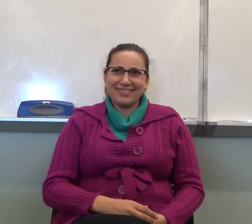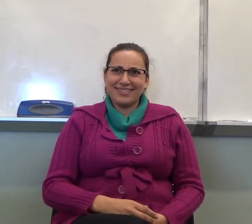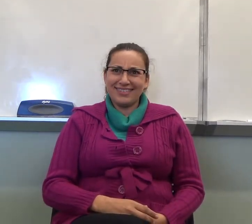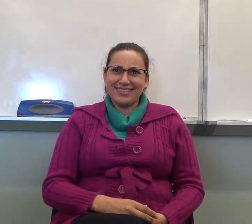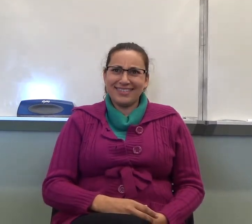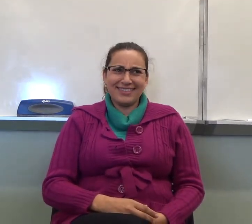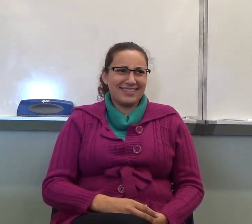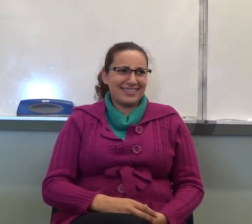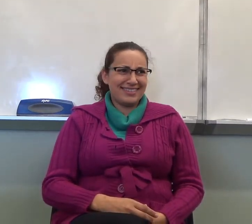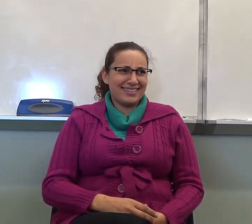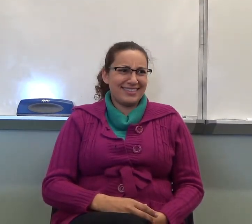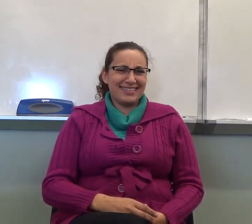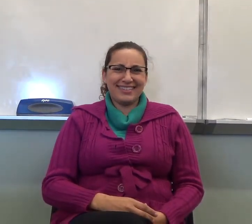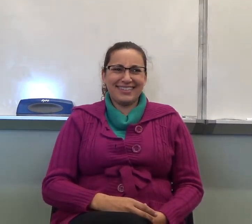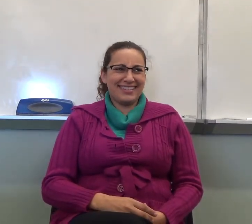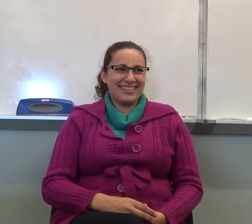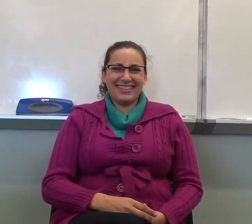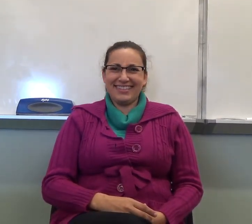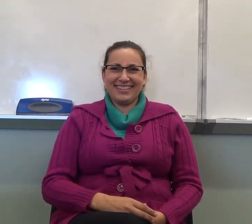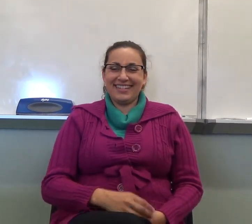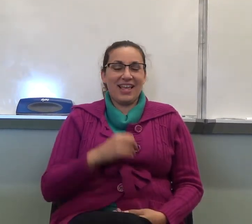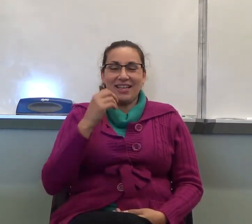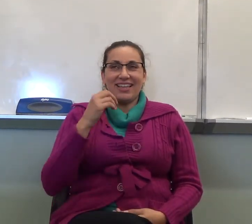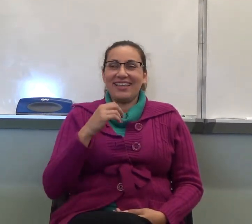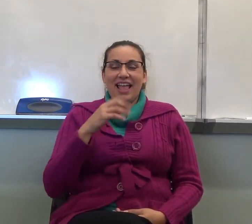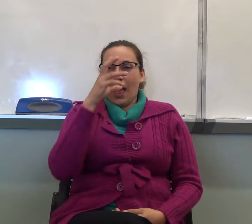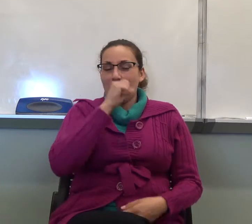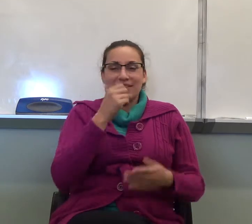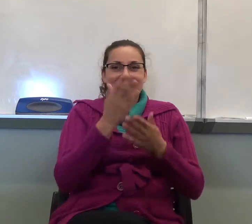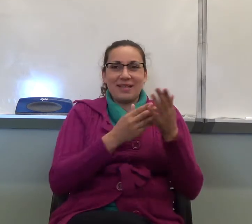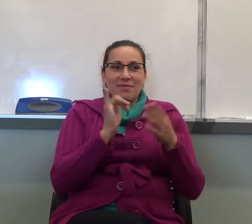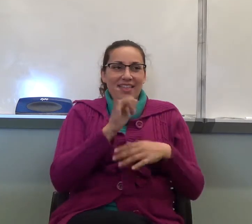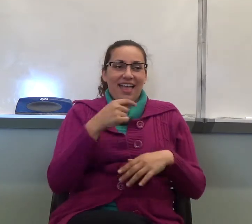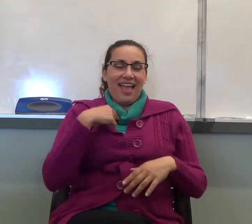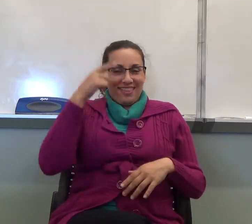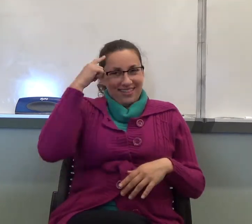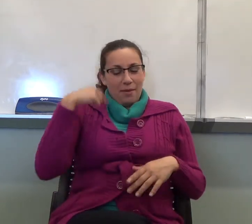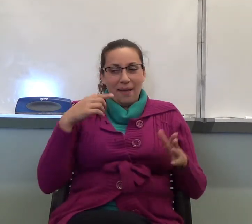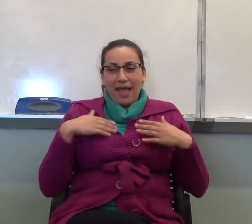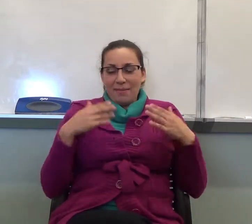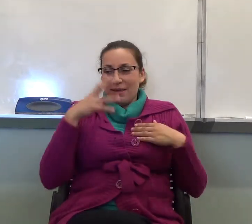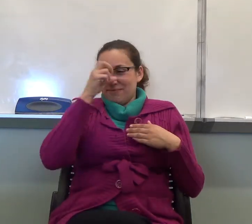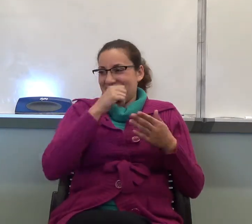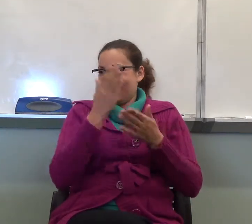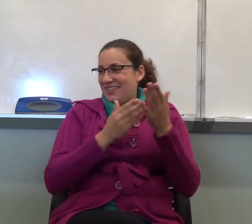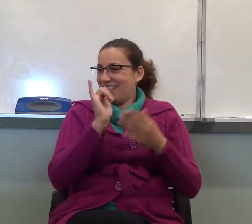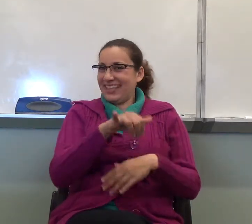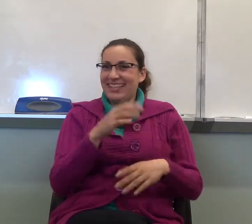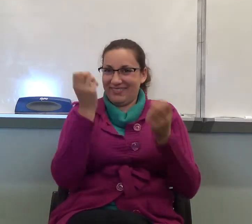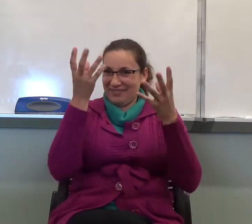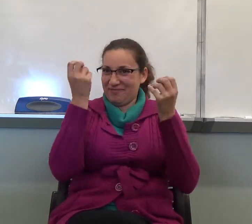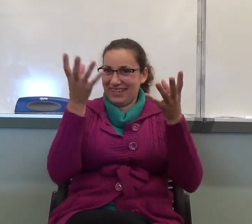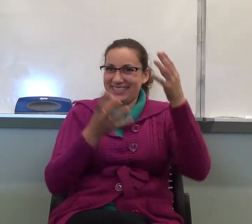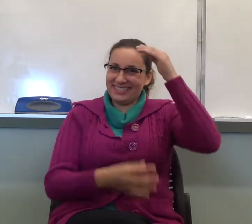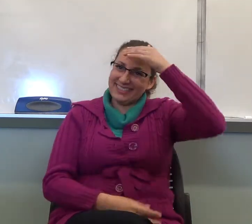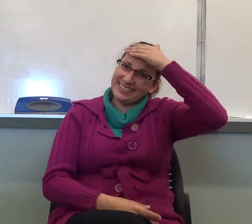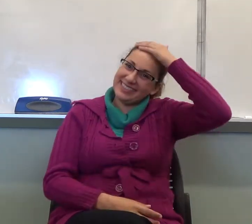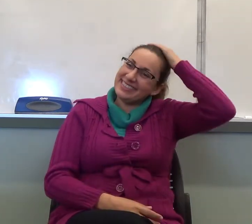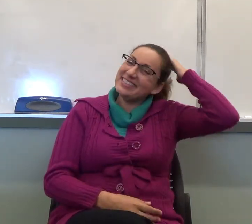-5? I want to know the distance between -5 and 0. 5.